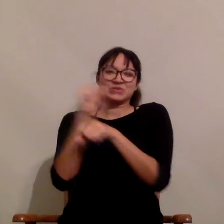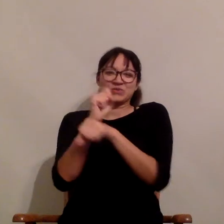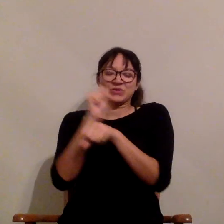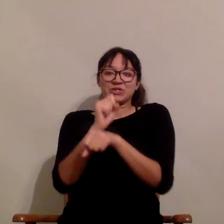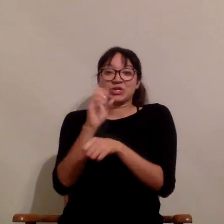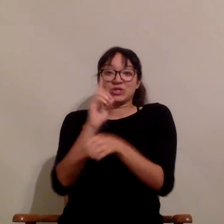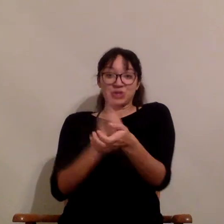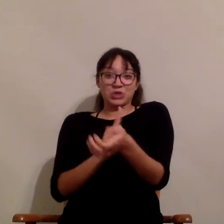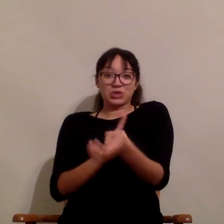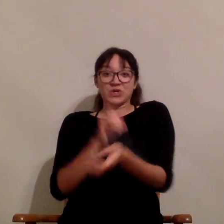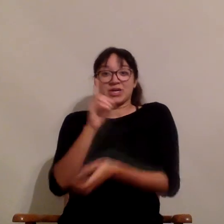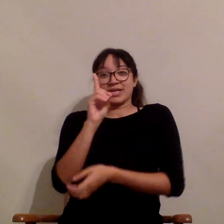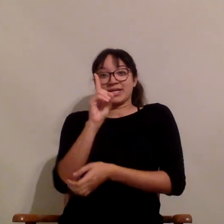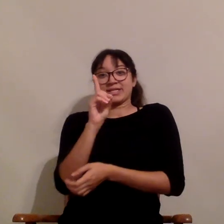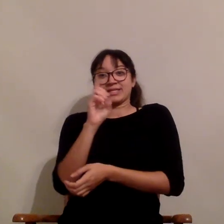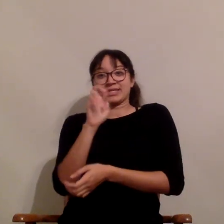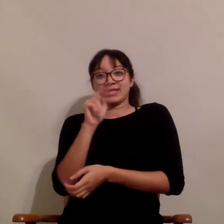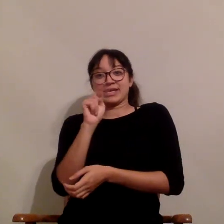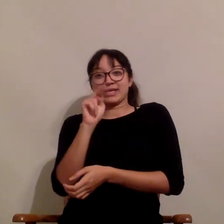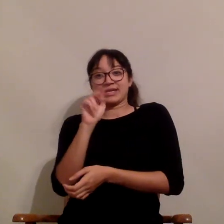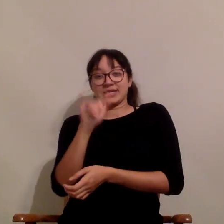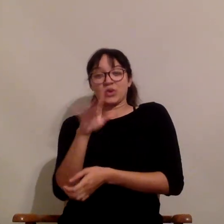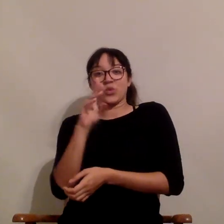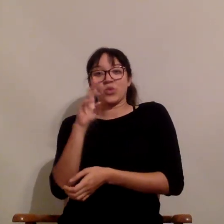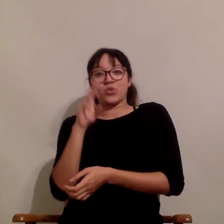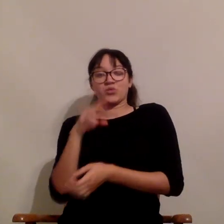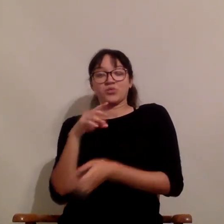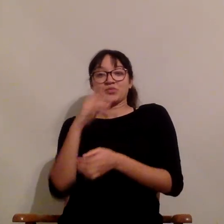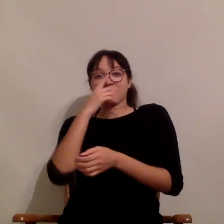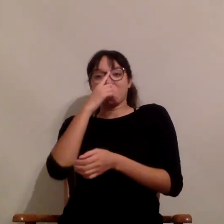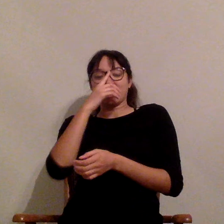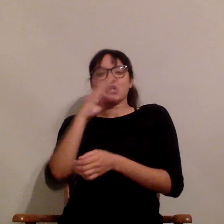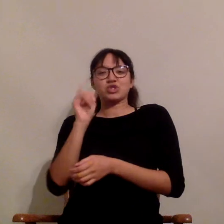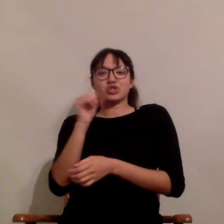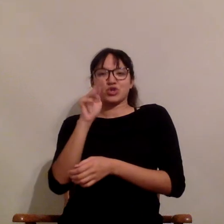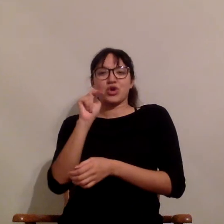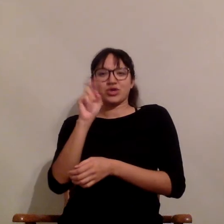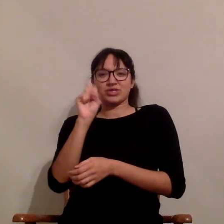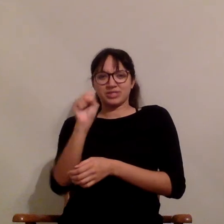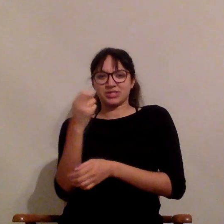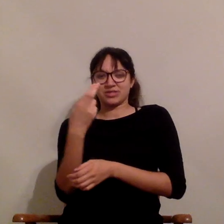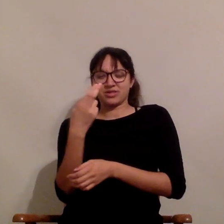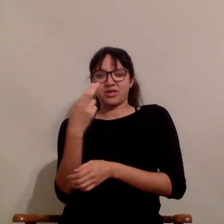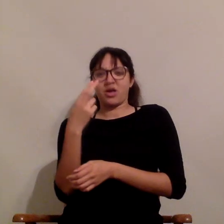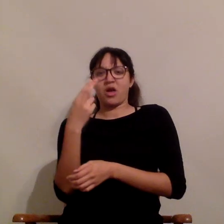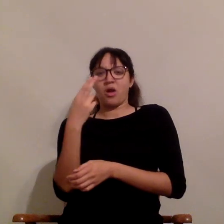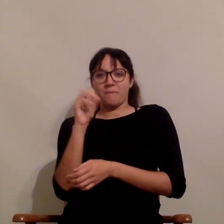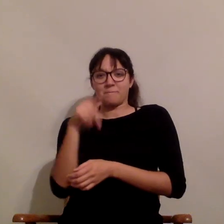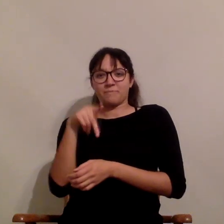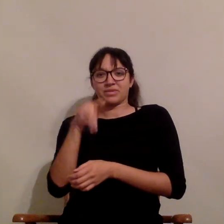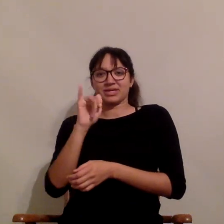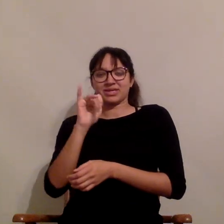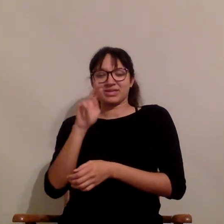at Johns Hopkins University. And I'll be honest, I was a young, naive Sri Lankan